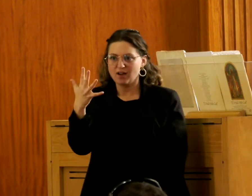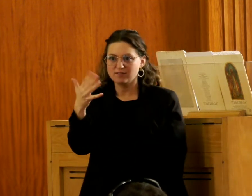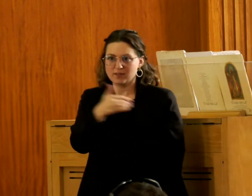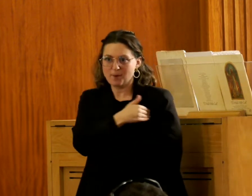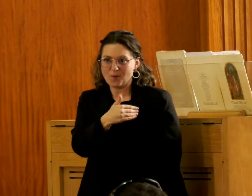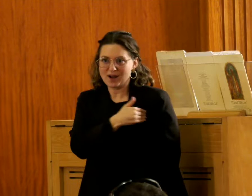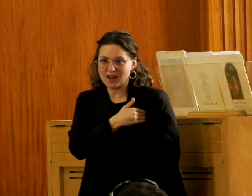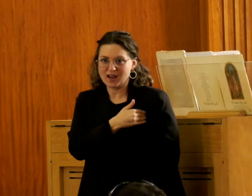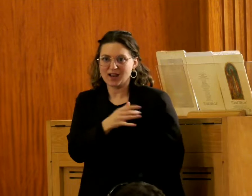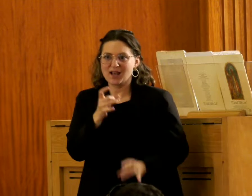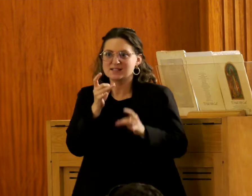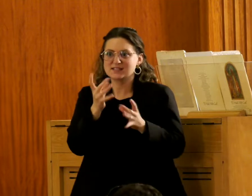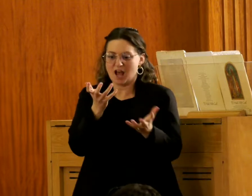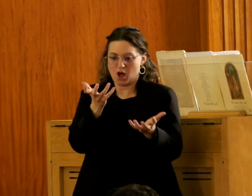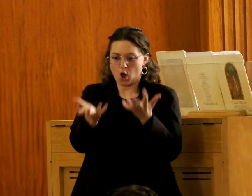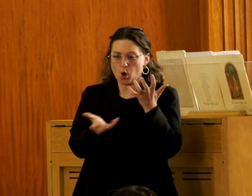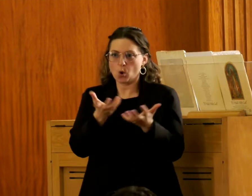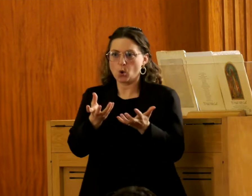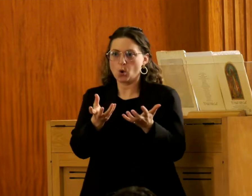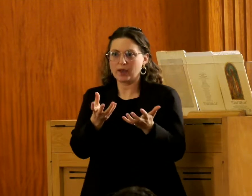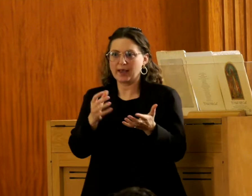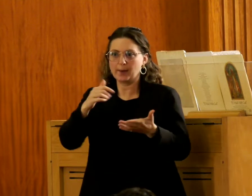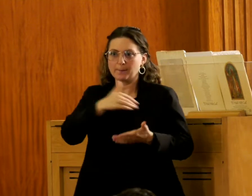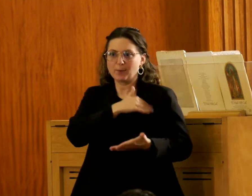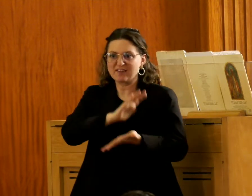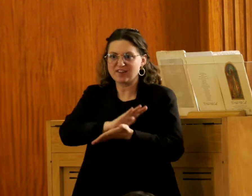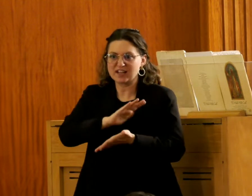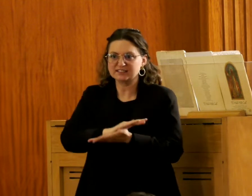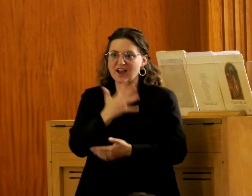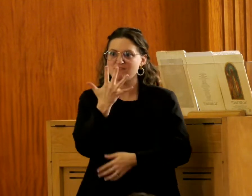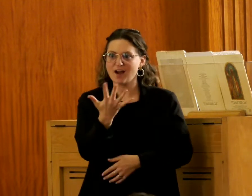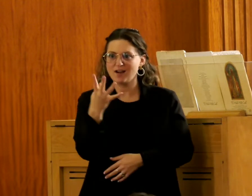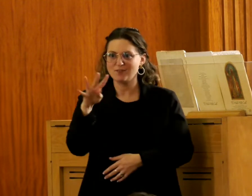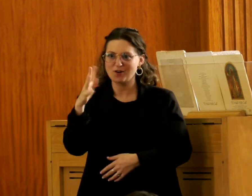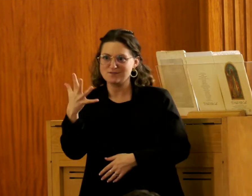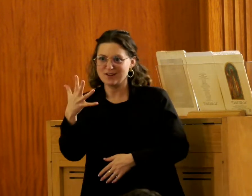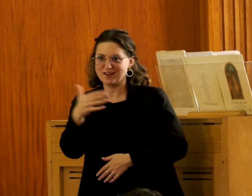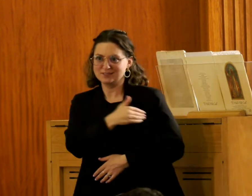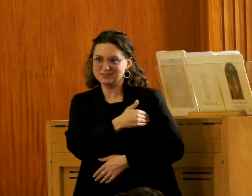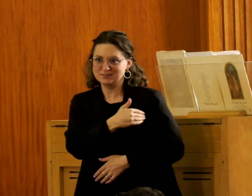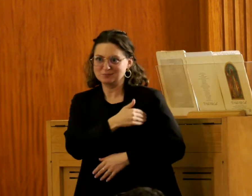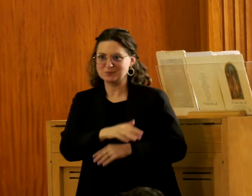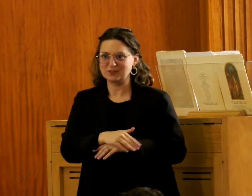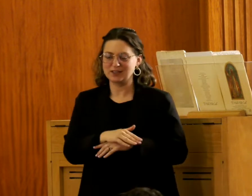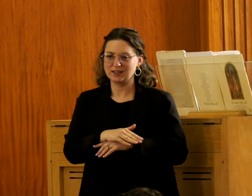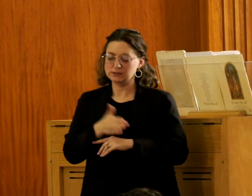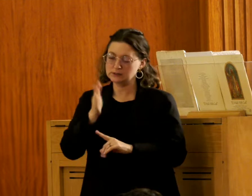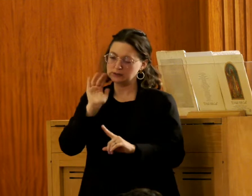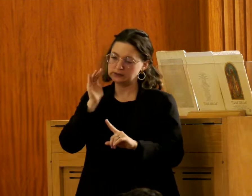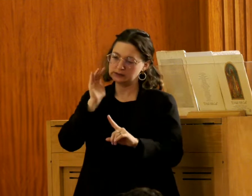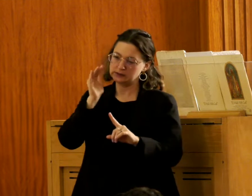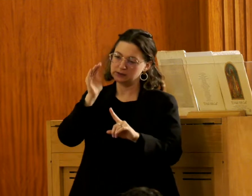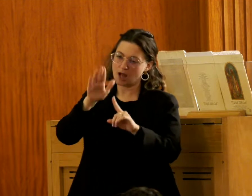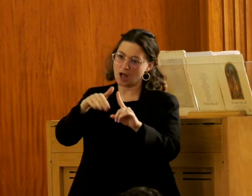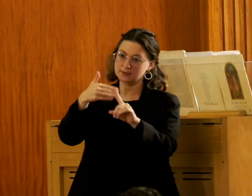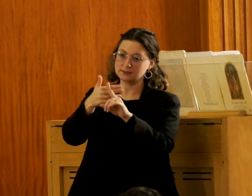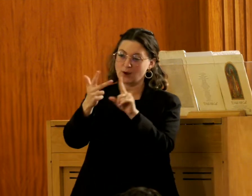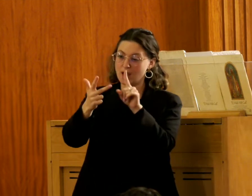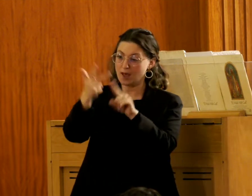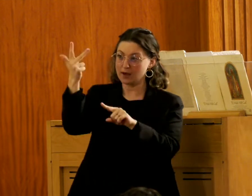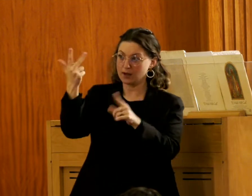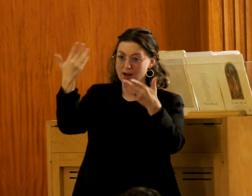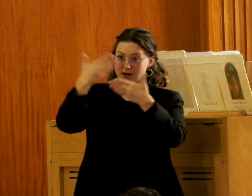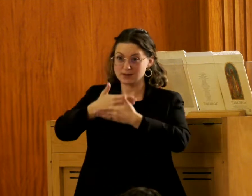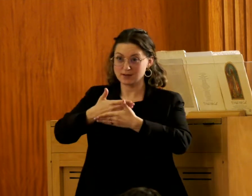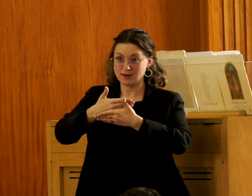to start serving breakfast at 5:45 and work through until 8 o'clock at night after serving